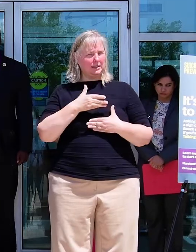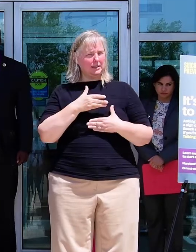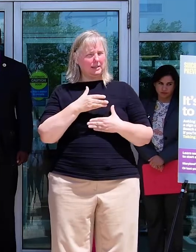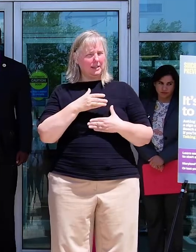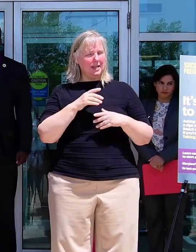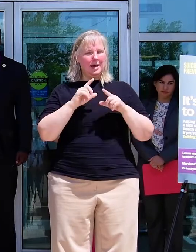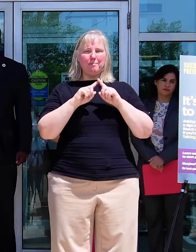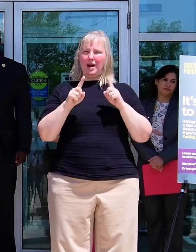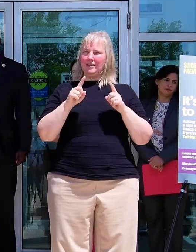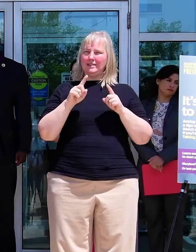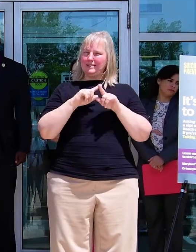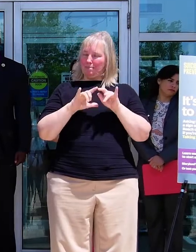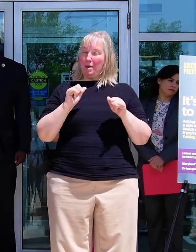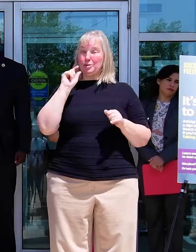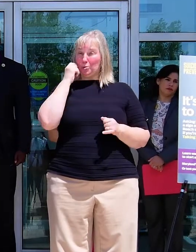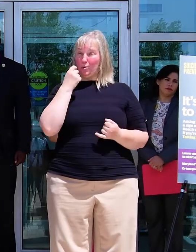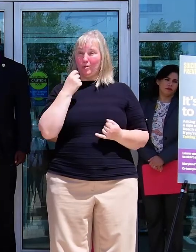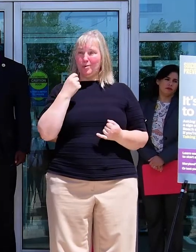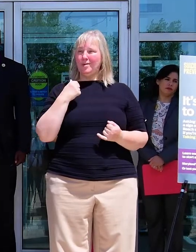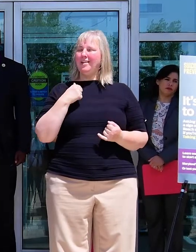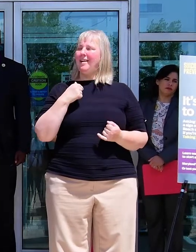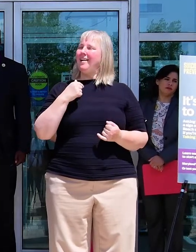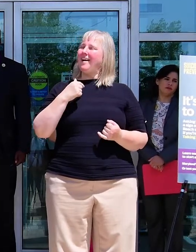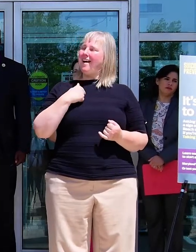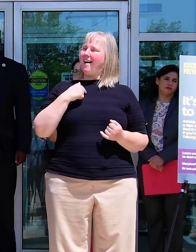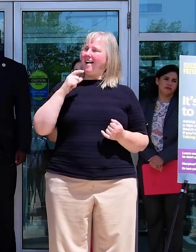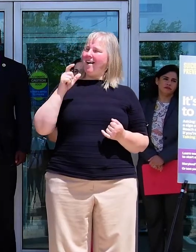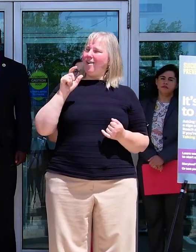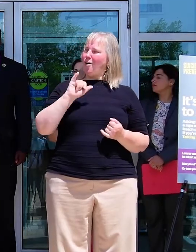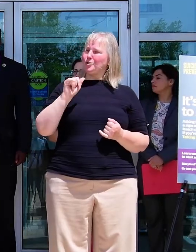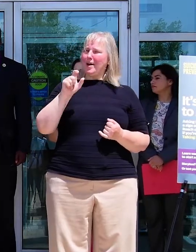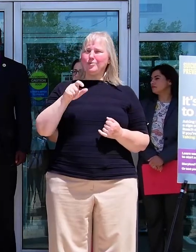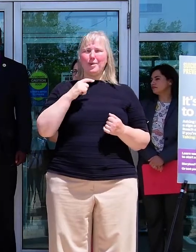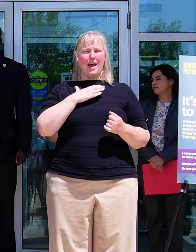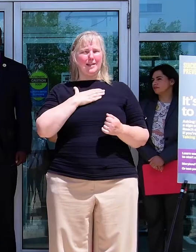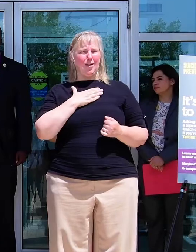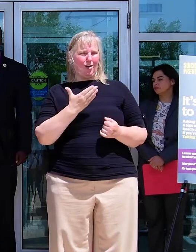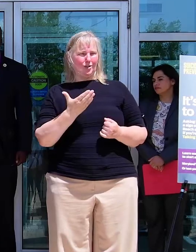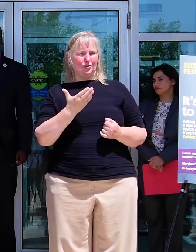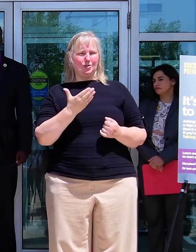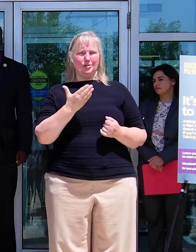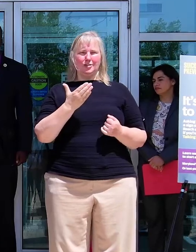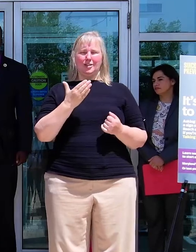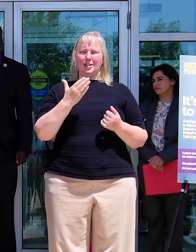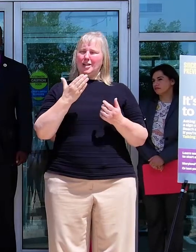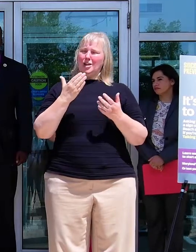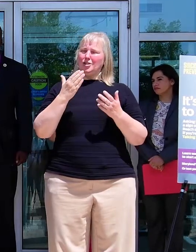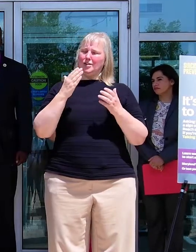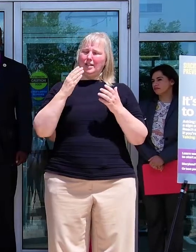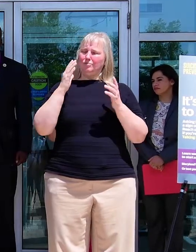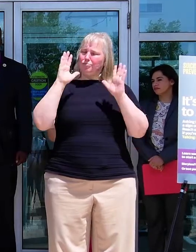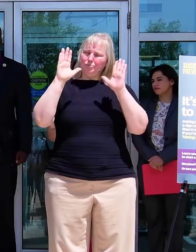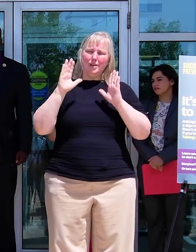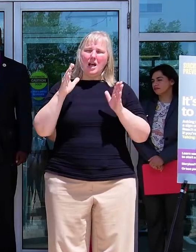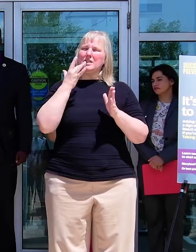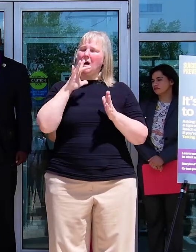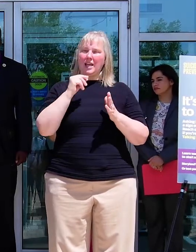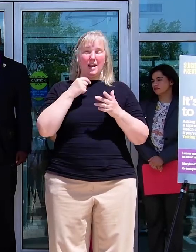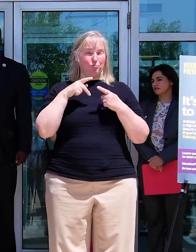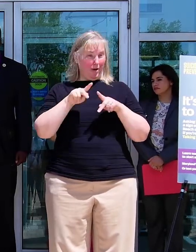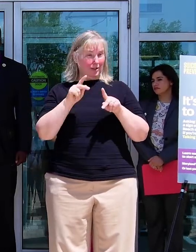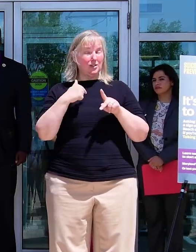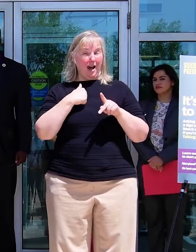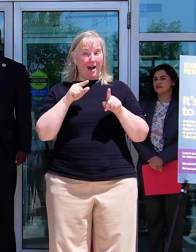And I also have to acknowledge the tremendous luck and privilege that I, as an individual dealing with